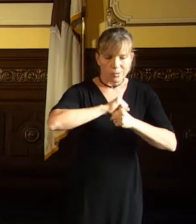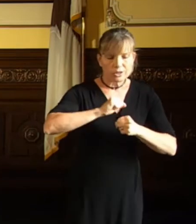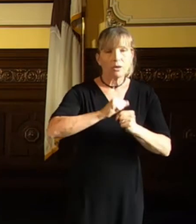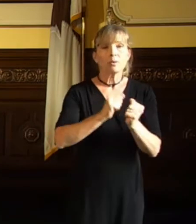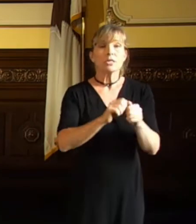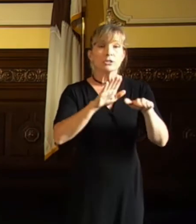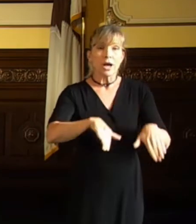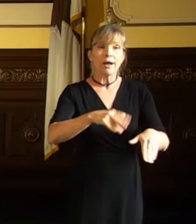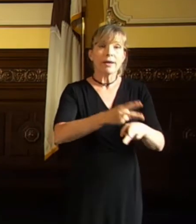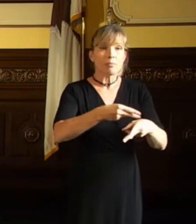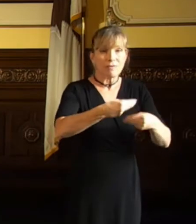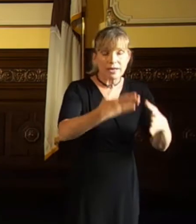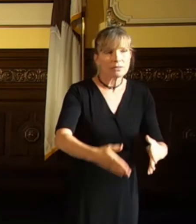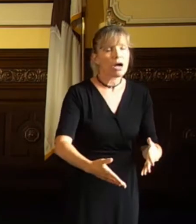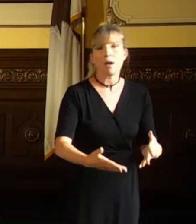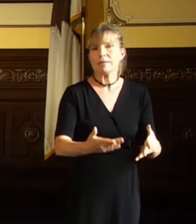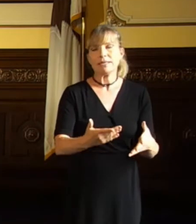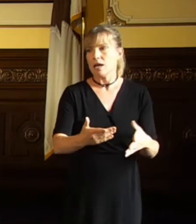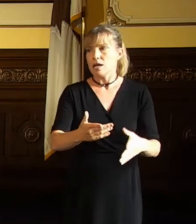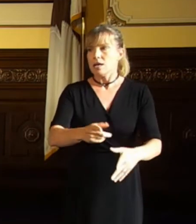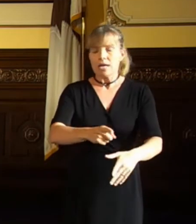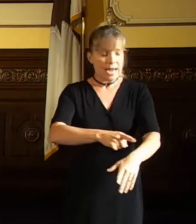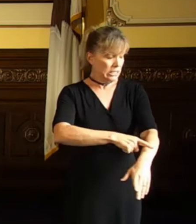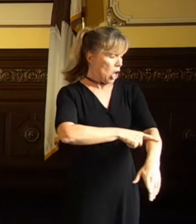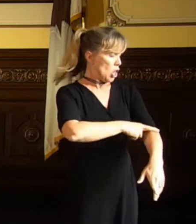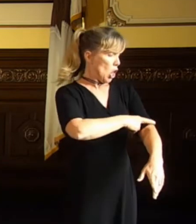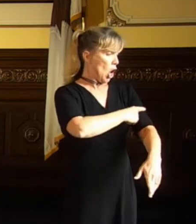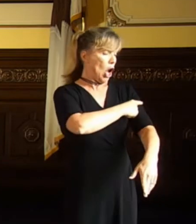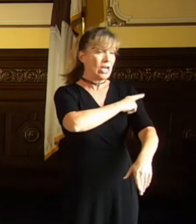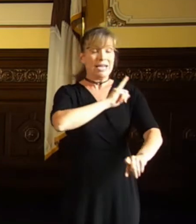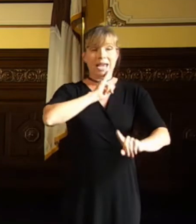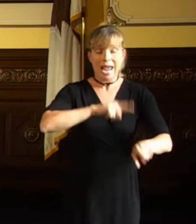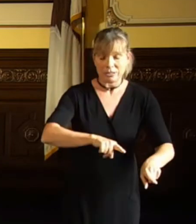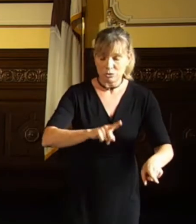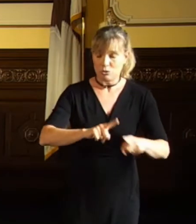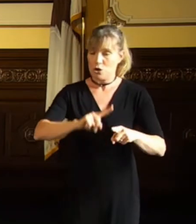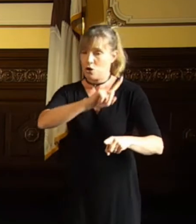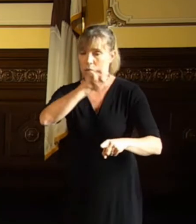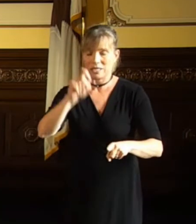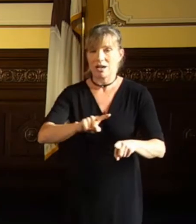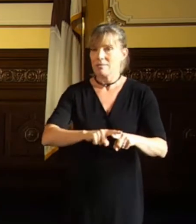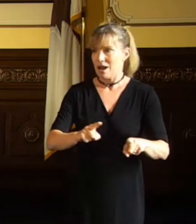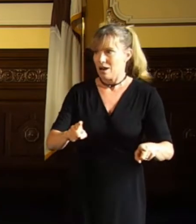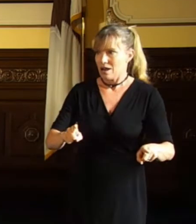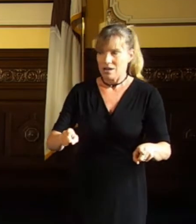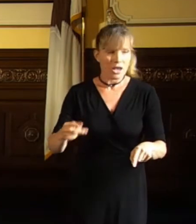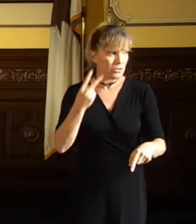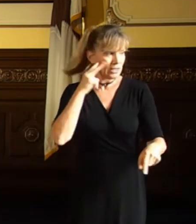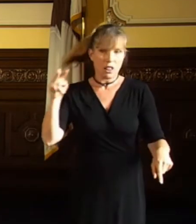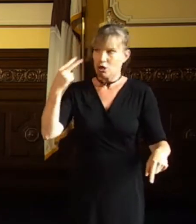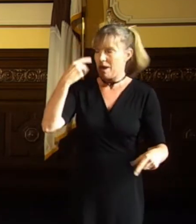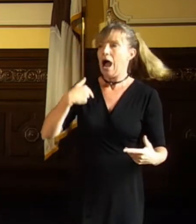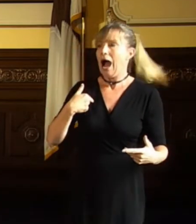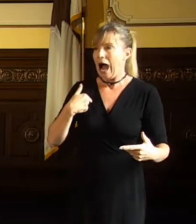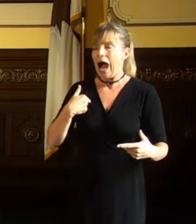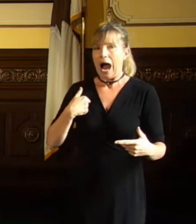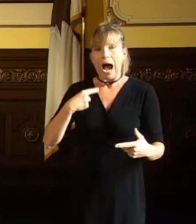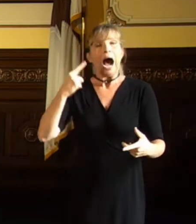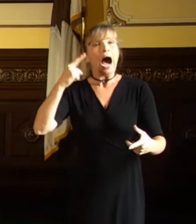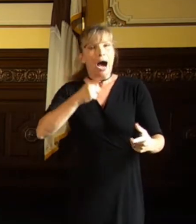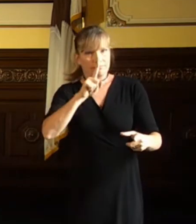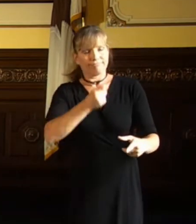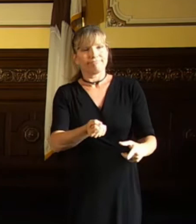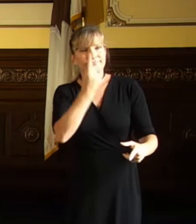with childcare providers. It's a long answer because I really believe, understand, I really